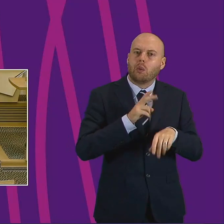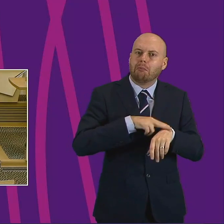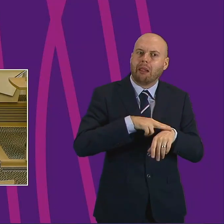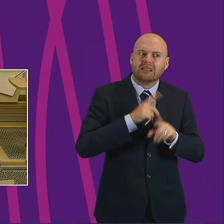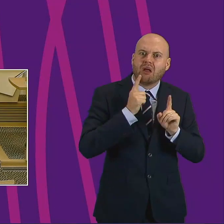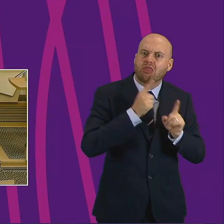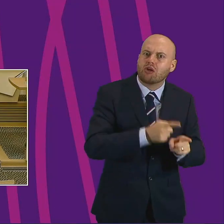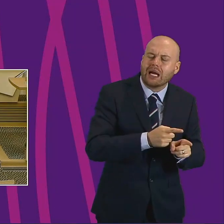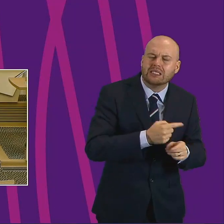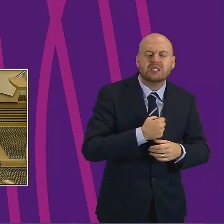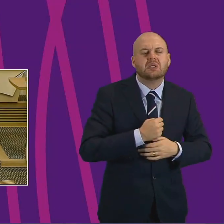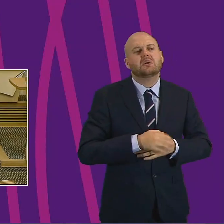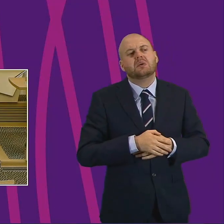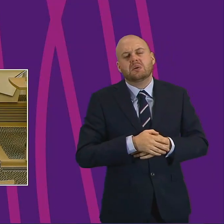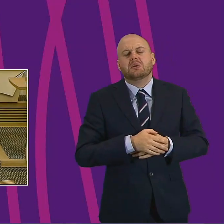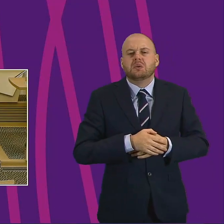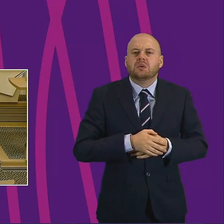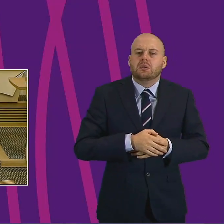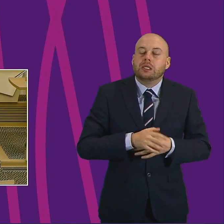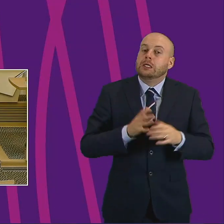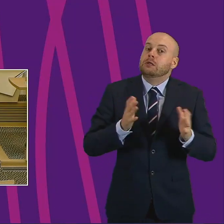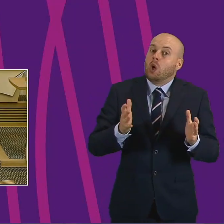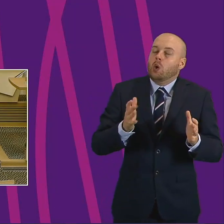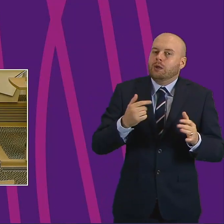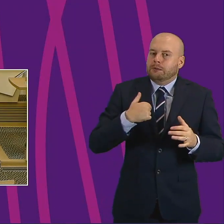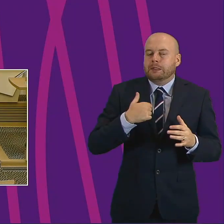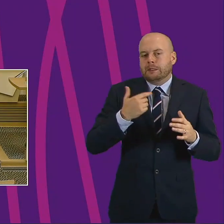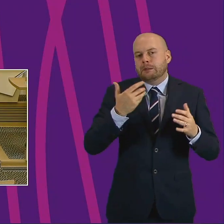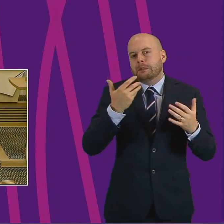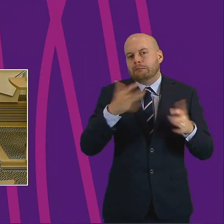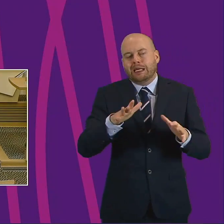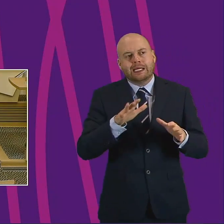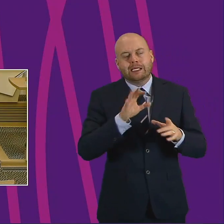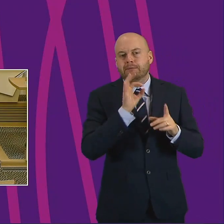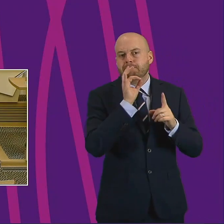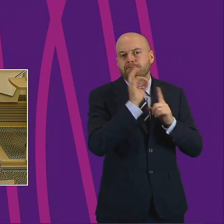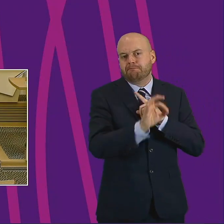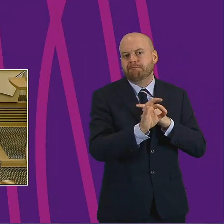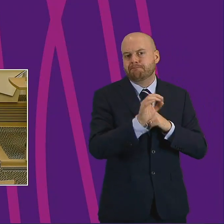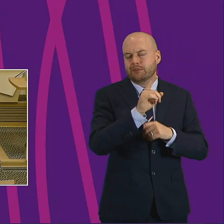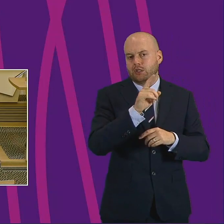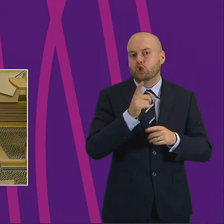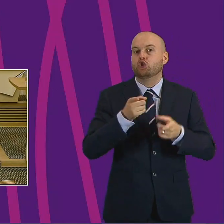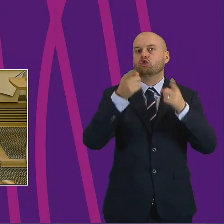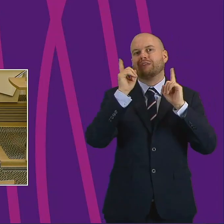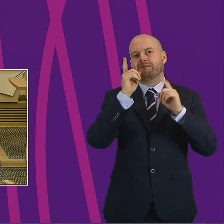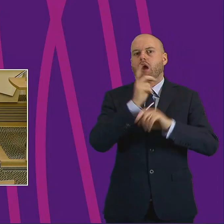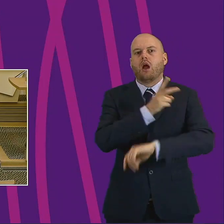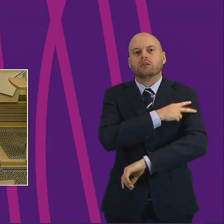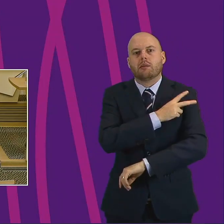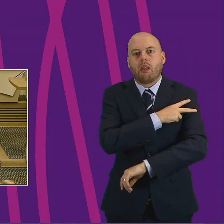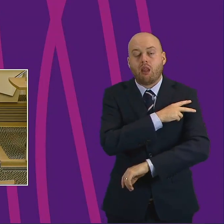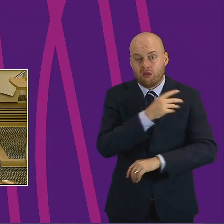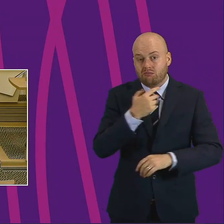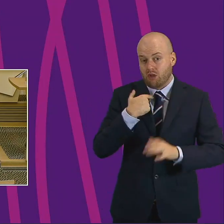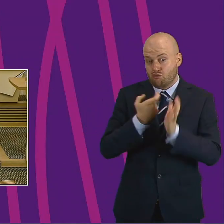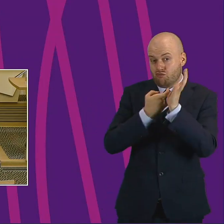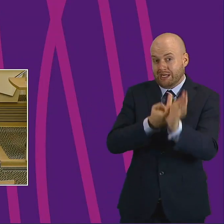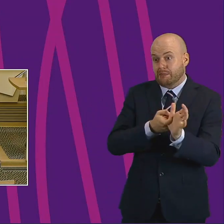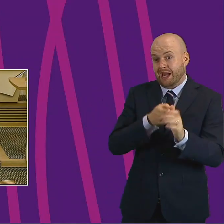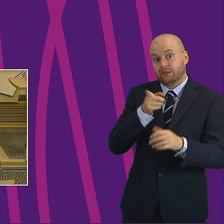is operational to the Chief Constable. So if she hasn't already done so, she should, of course, write to the Chief Constable, and he will